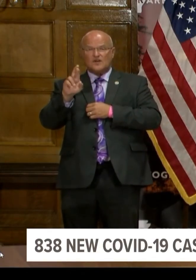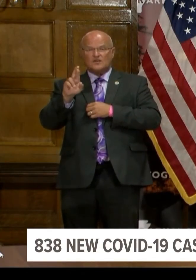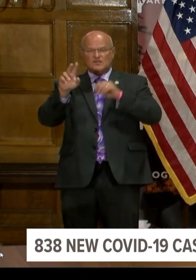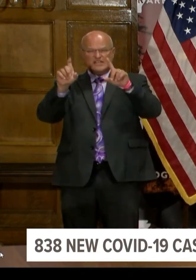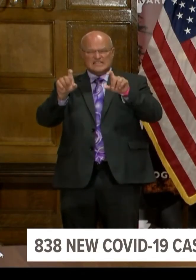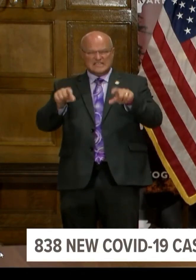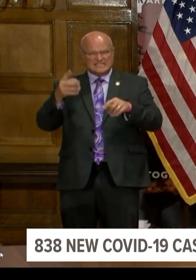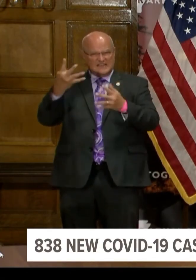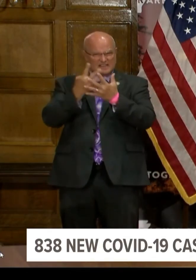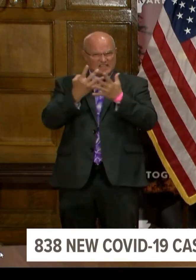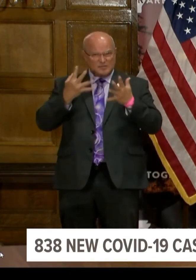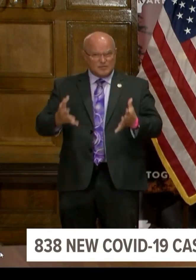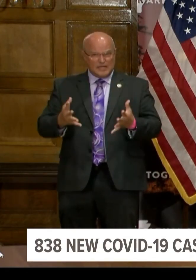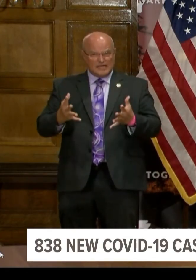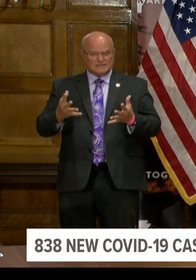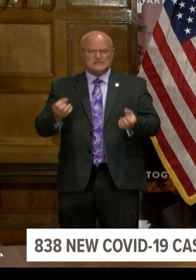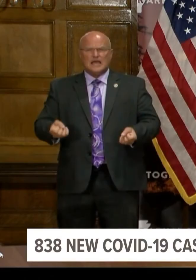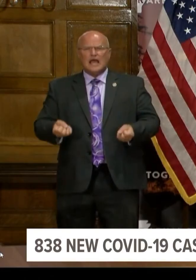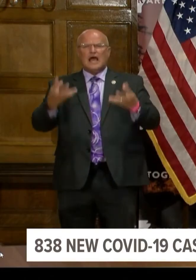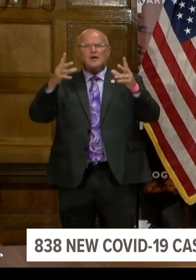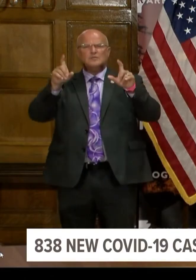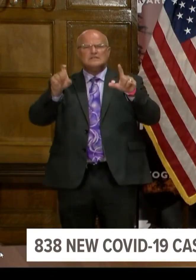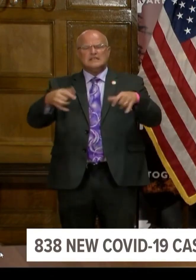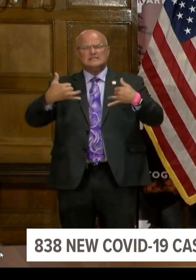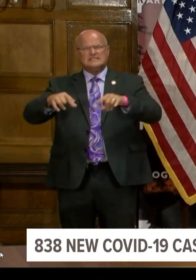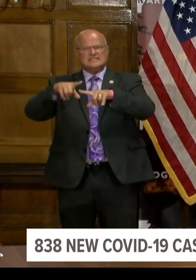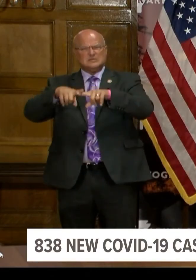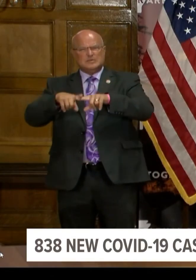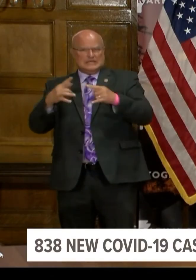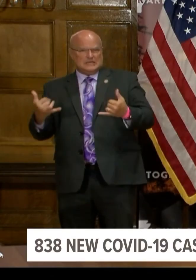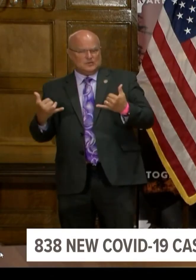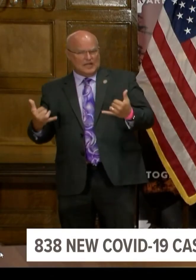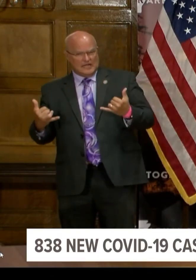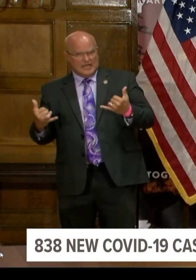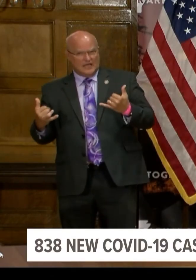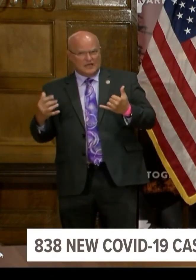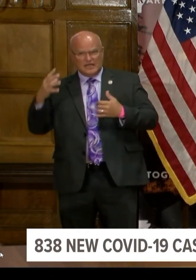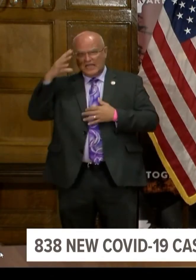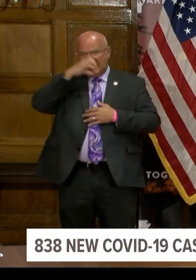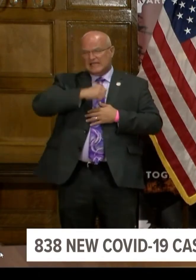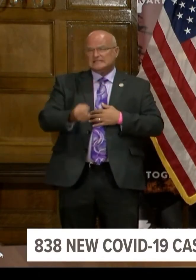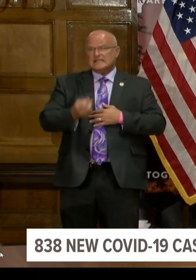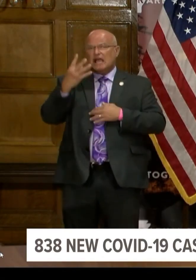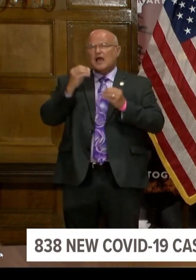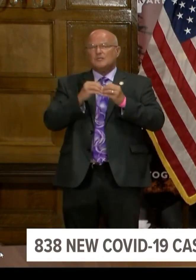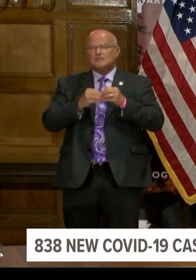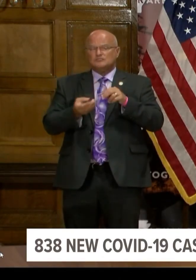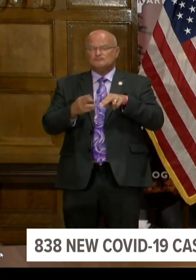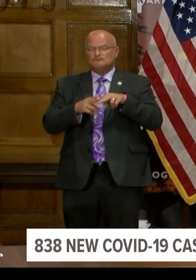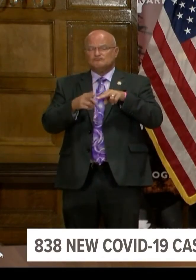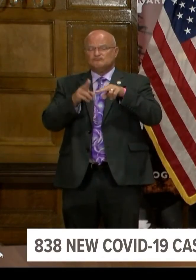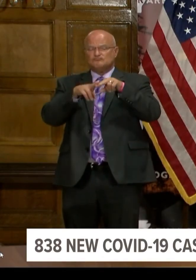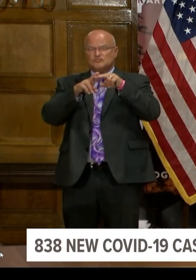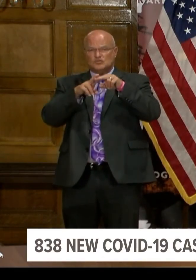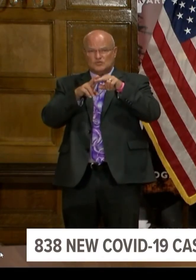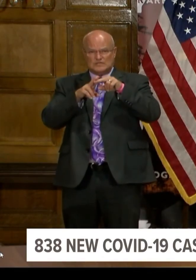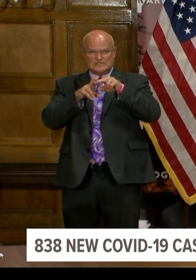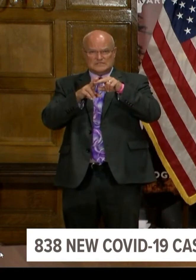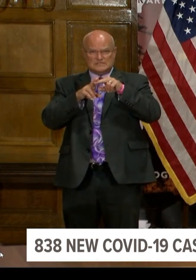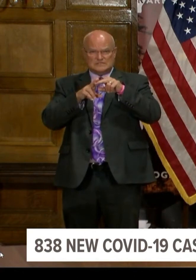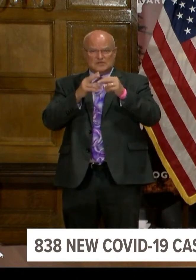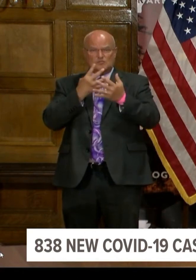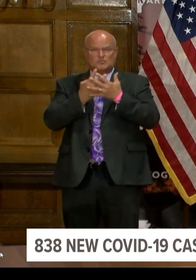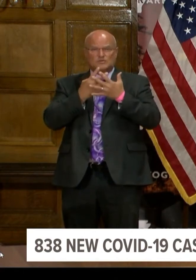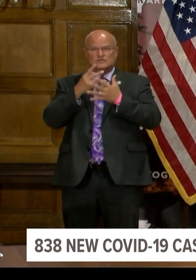inmates, how many tests are still pending at this point? And I guess how much more of an increase in